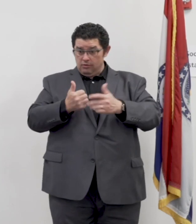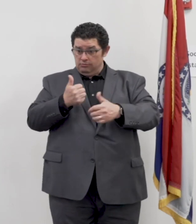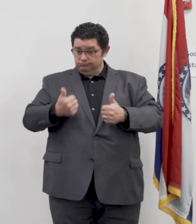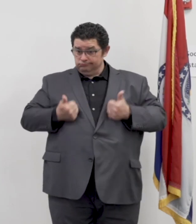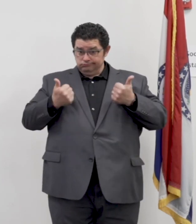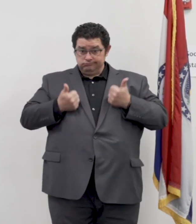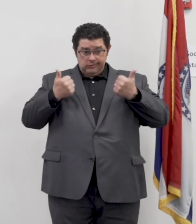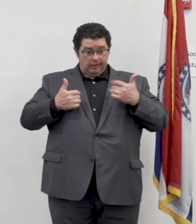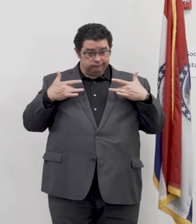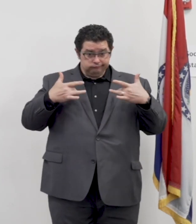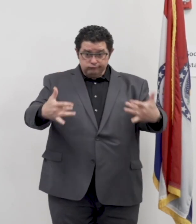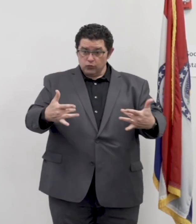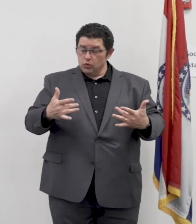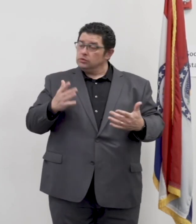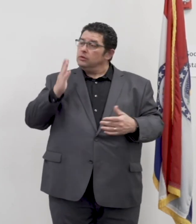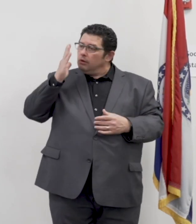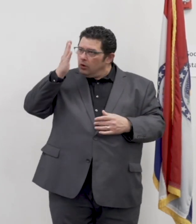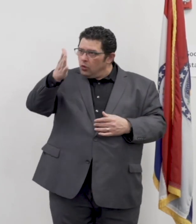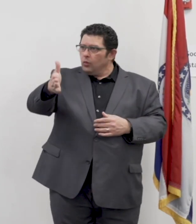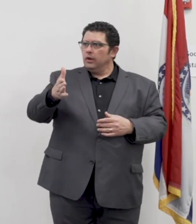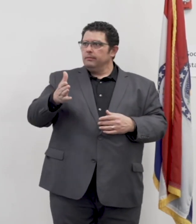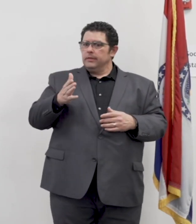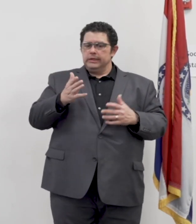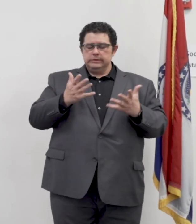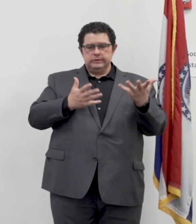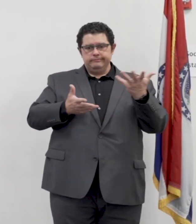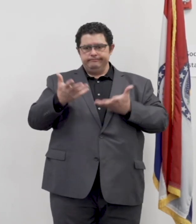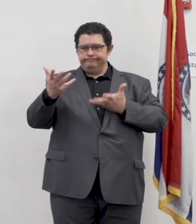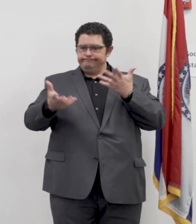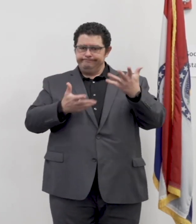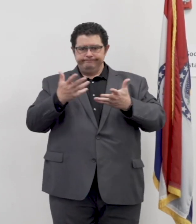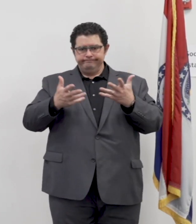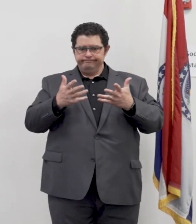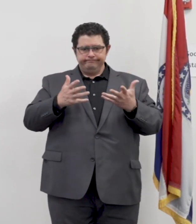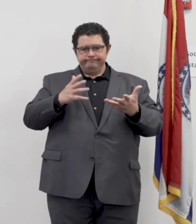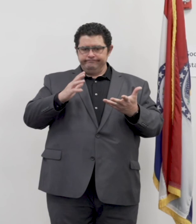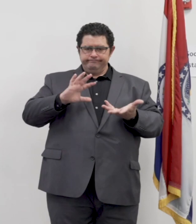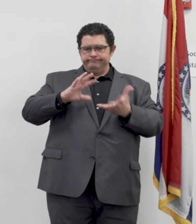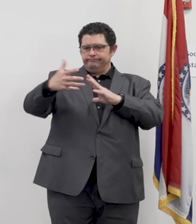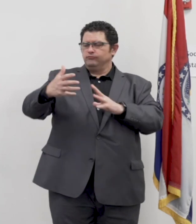that there's going to be some movement in child care. We understand that.